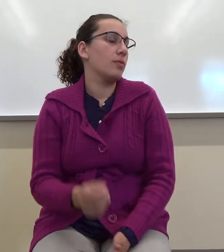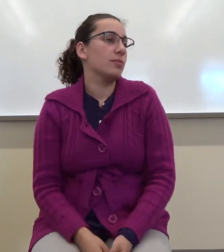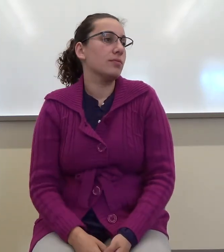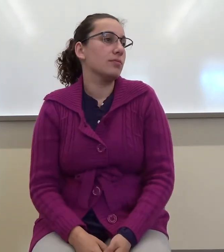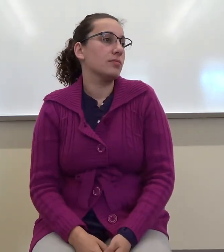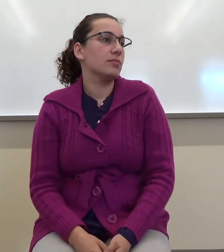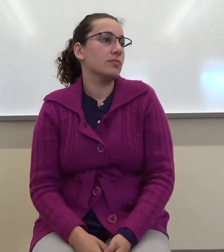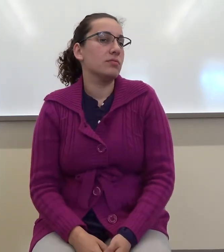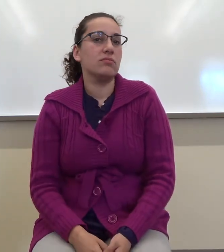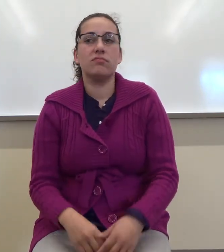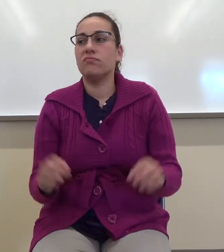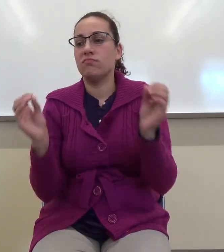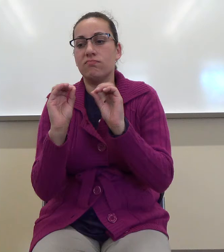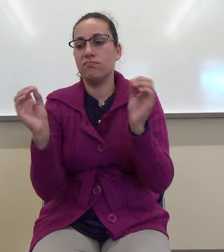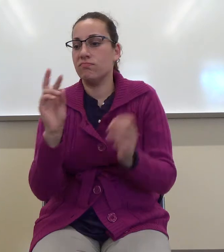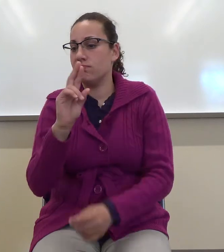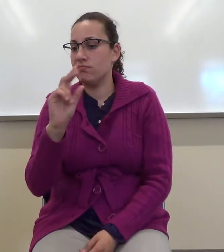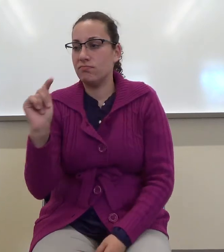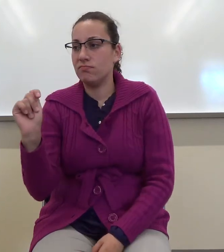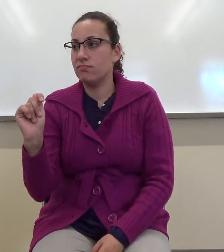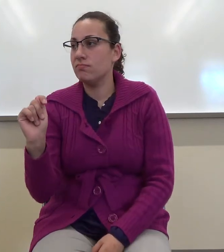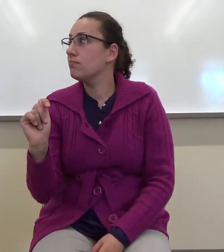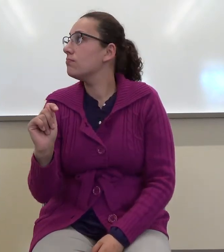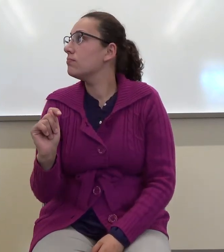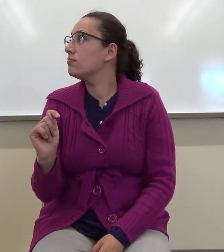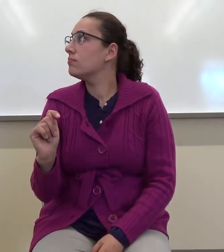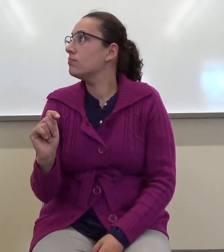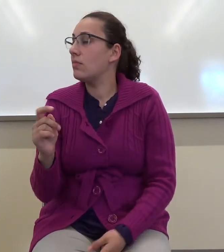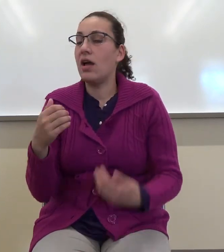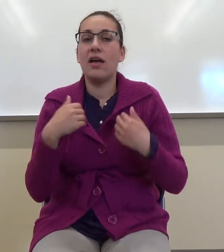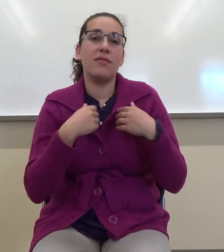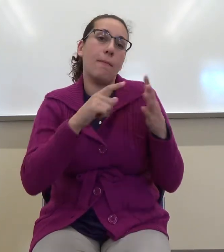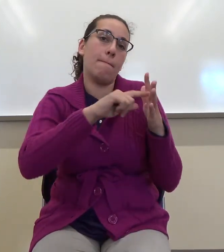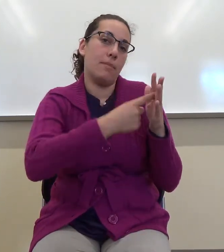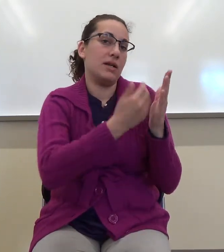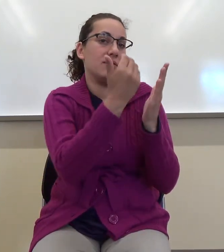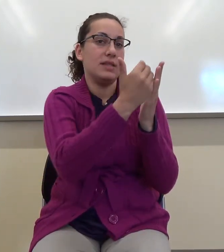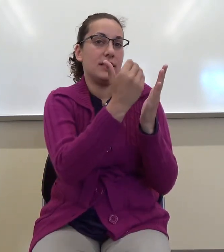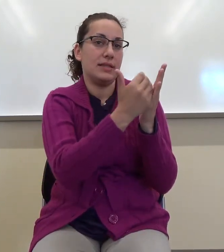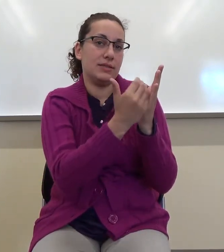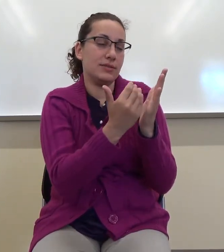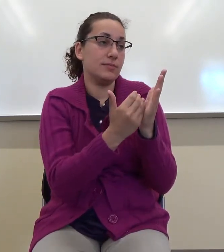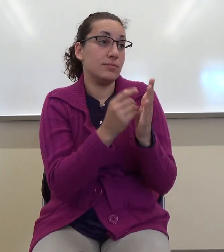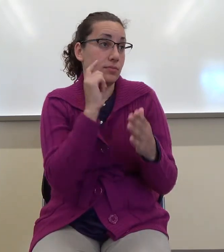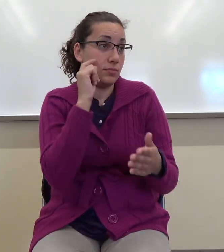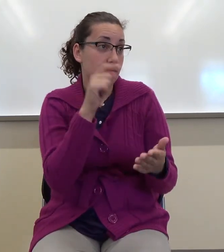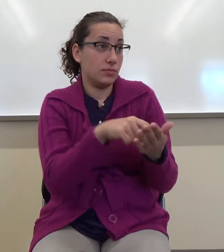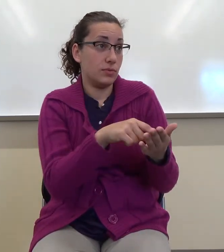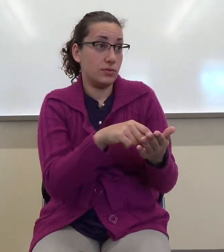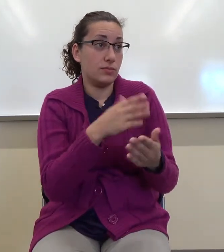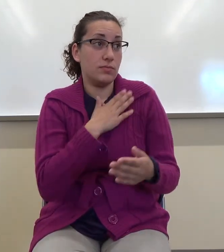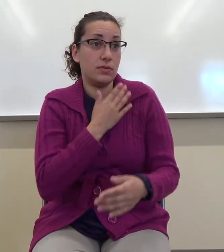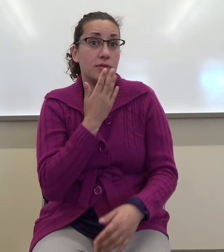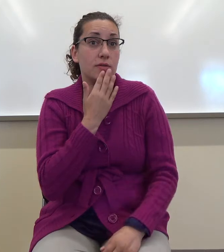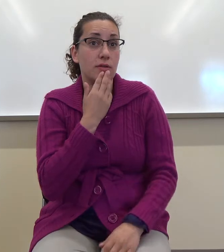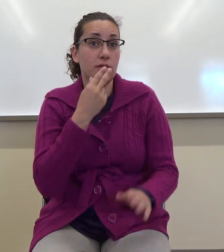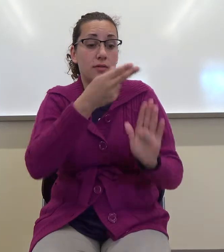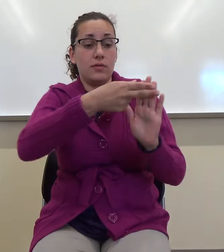no reversal transition. This has the introduction to the list. And you notice that my highlighting